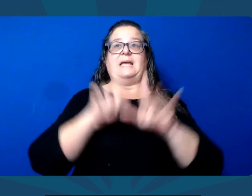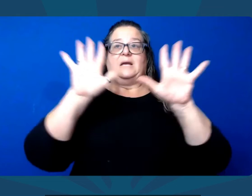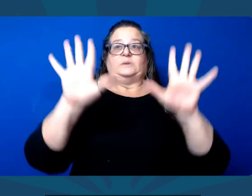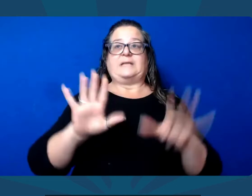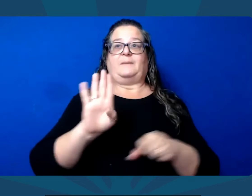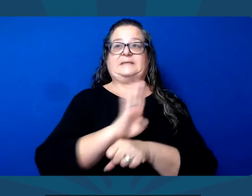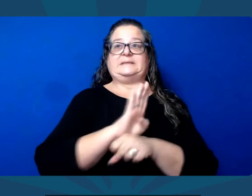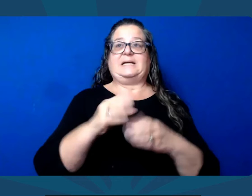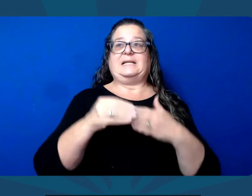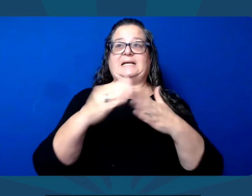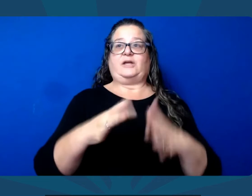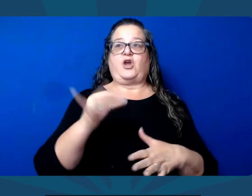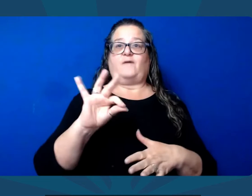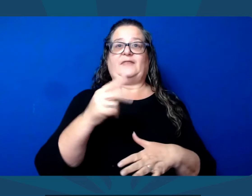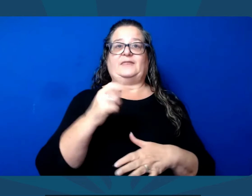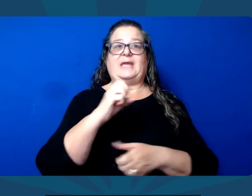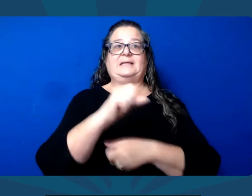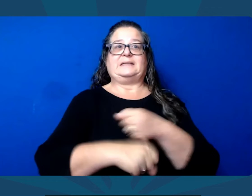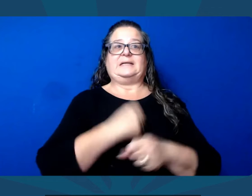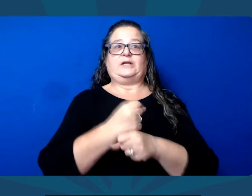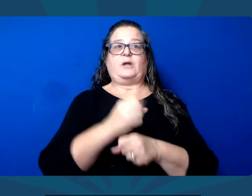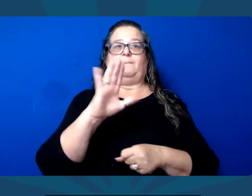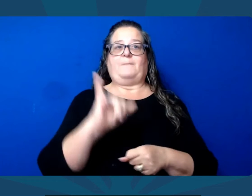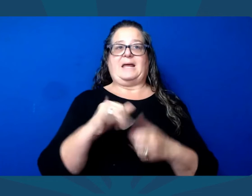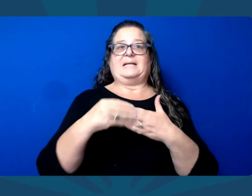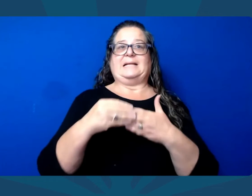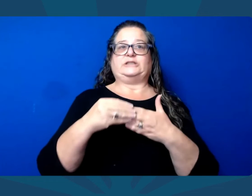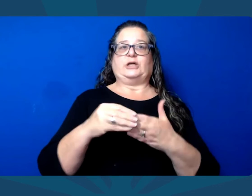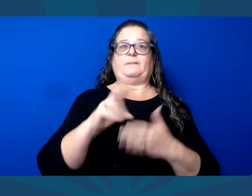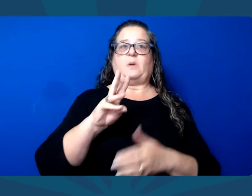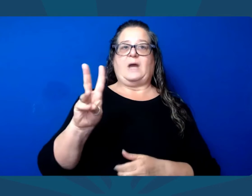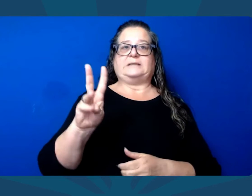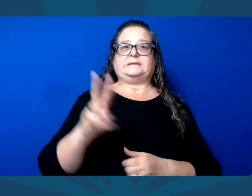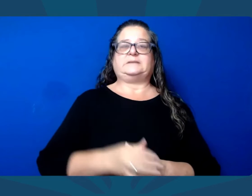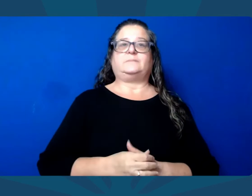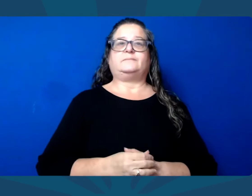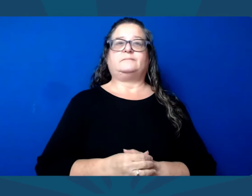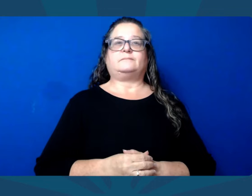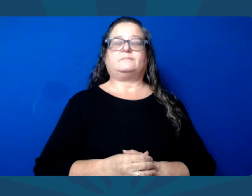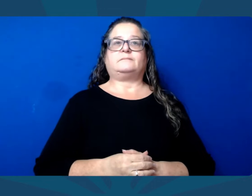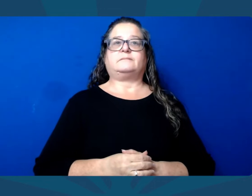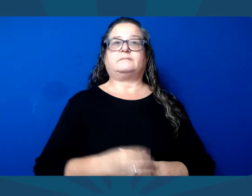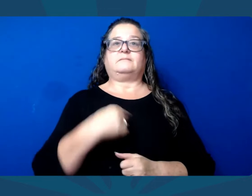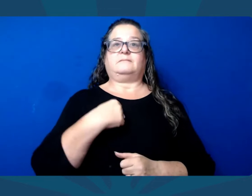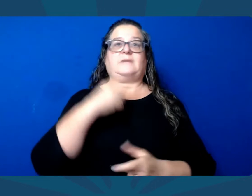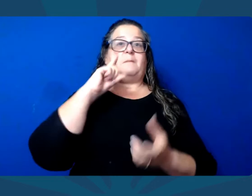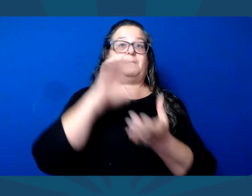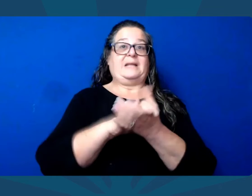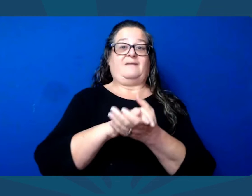She was also recognized as Outstanding Business Leader of the Year by Leadership West.